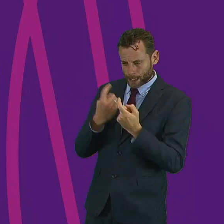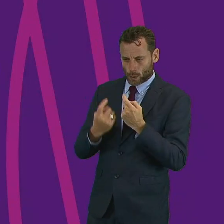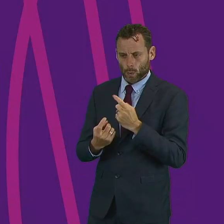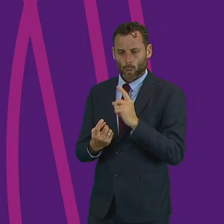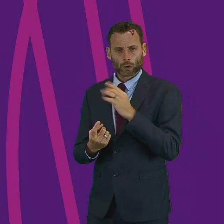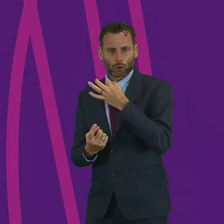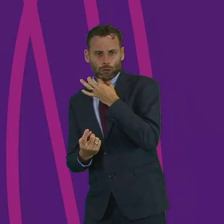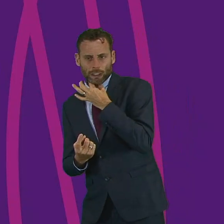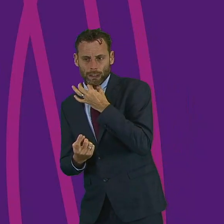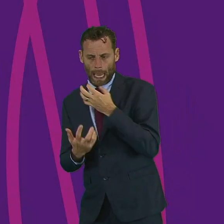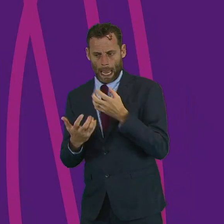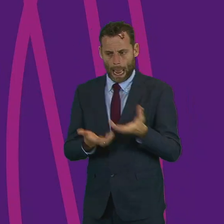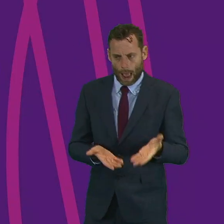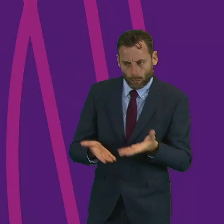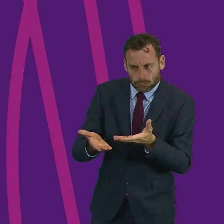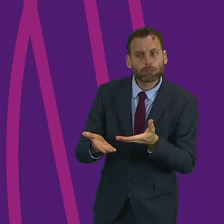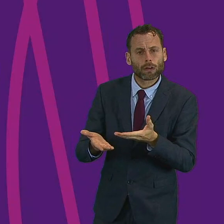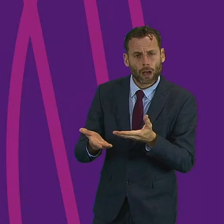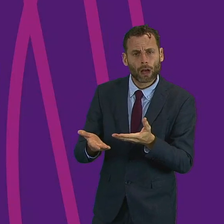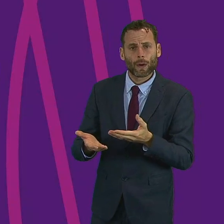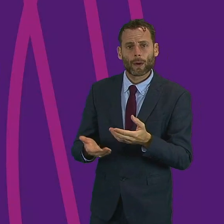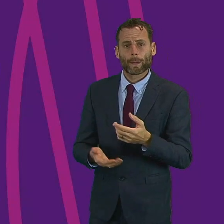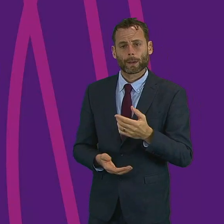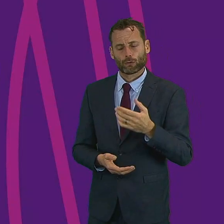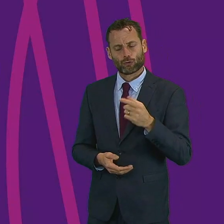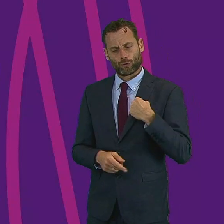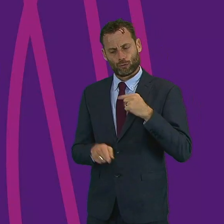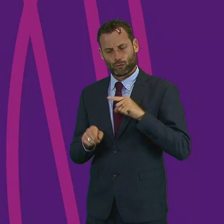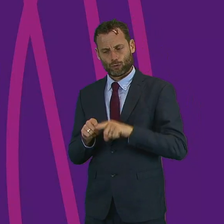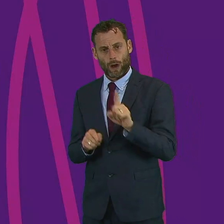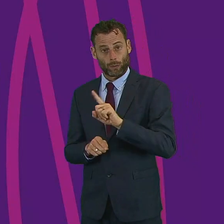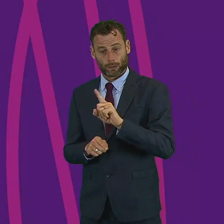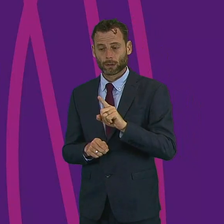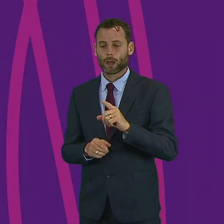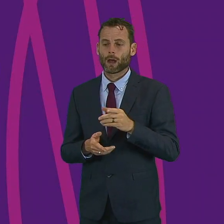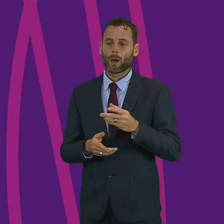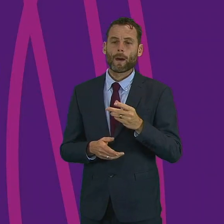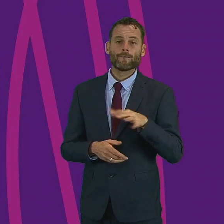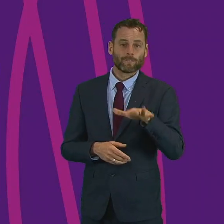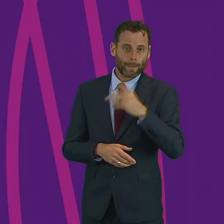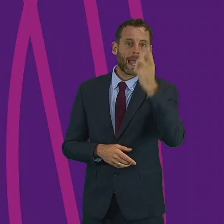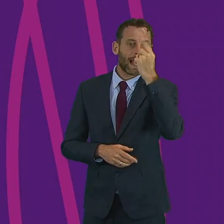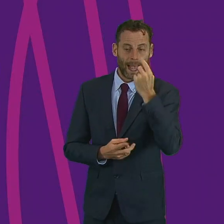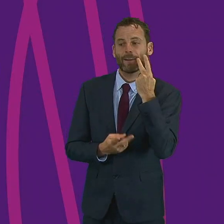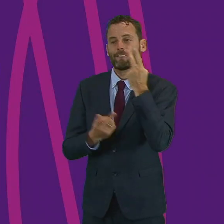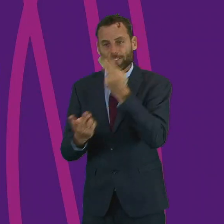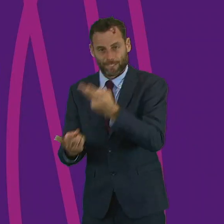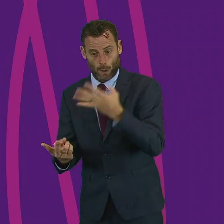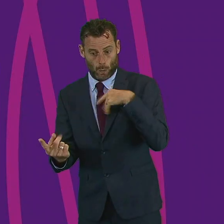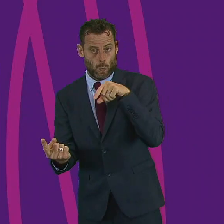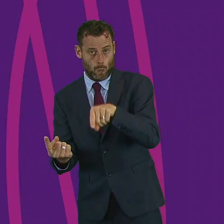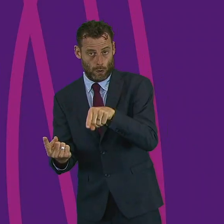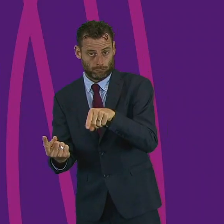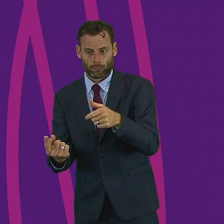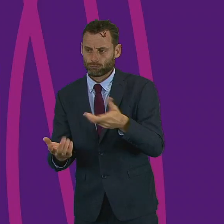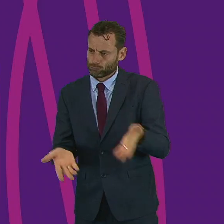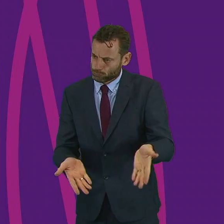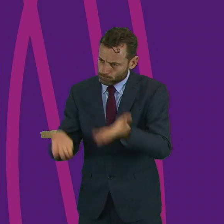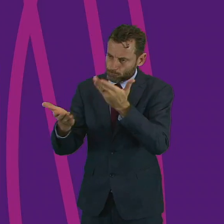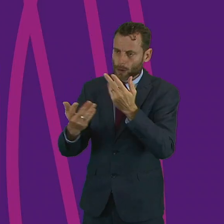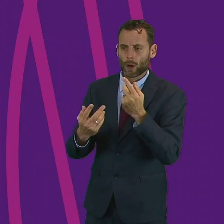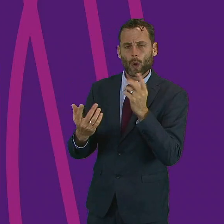that. Will I make this happen? I will try to take decisions that strike the balance between allowing families to have